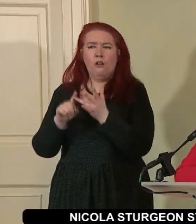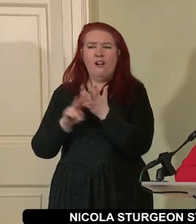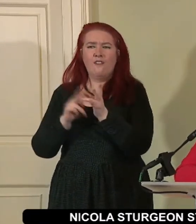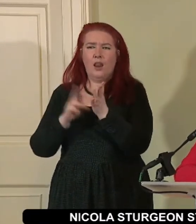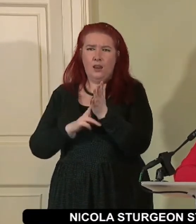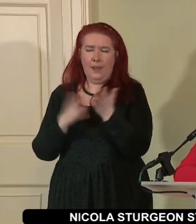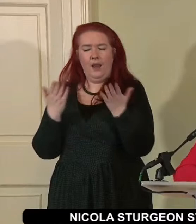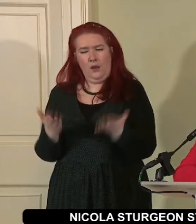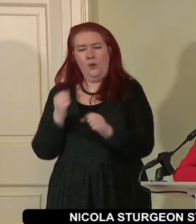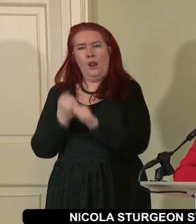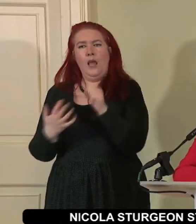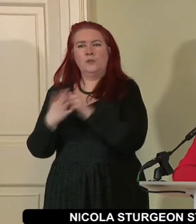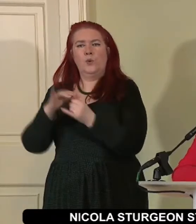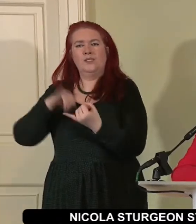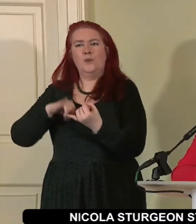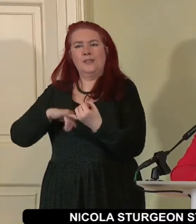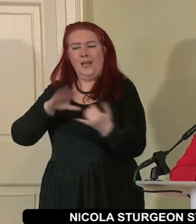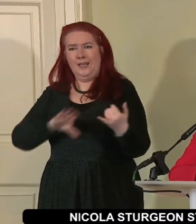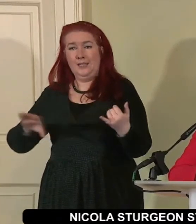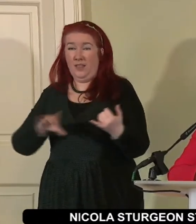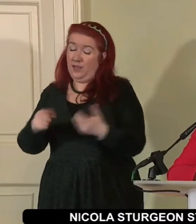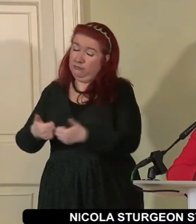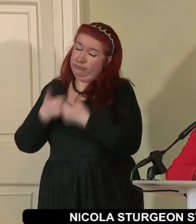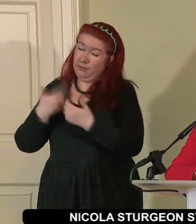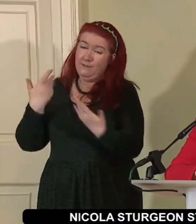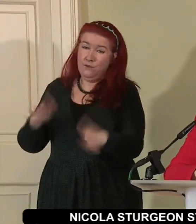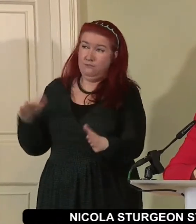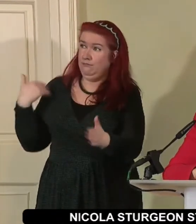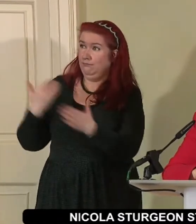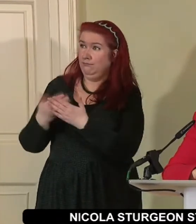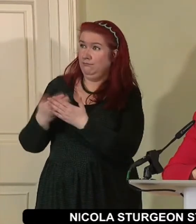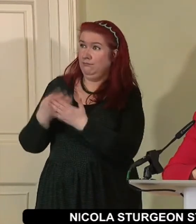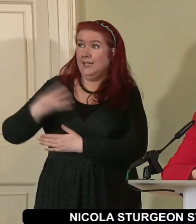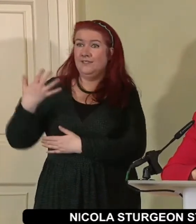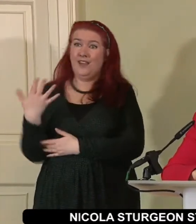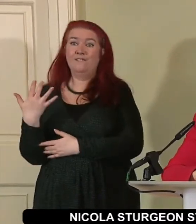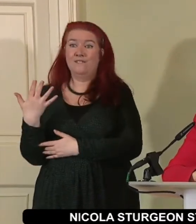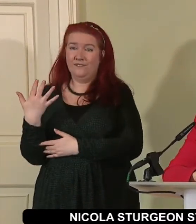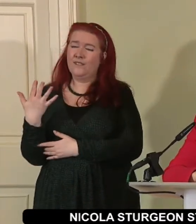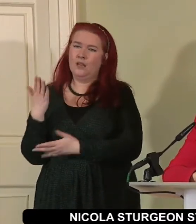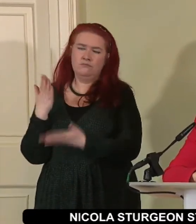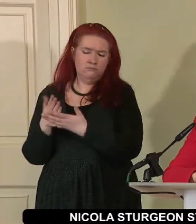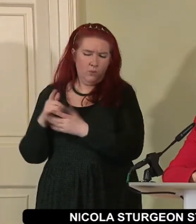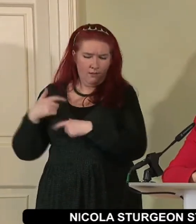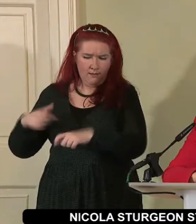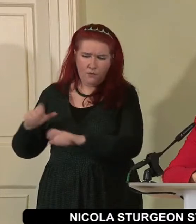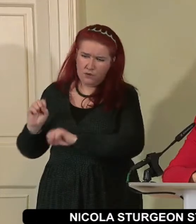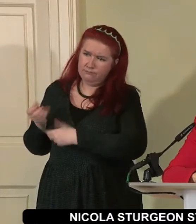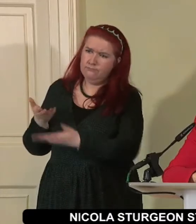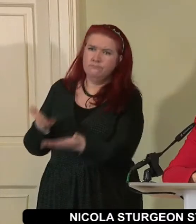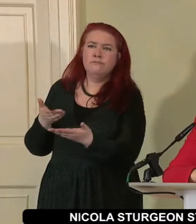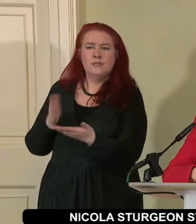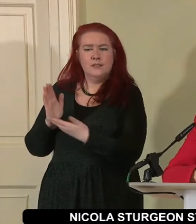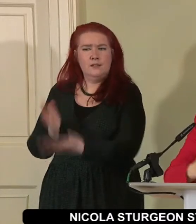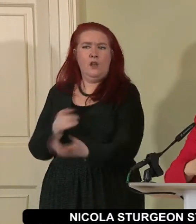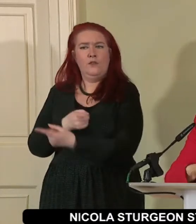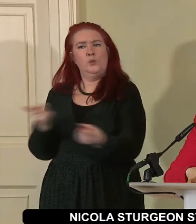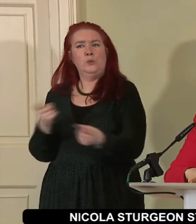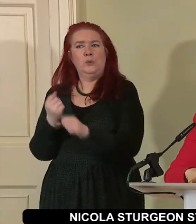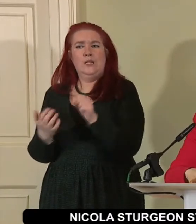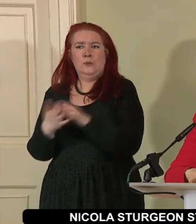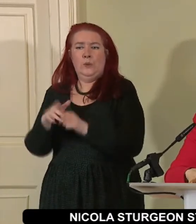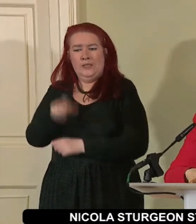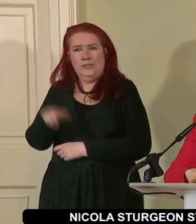have literally been by my side since 1995. And I look forward to continuing to serve my constituency to the best of my ability. I've given